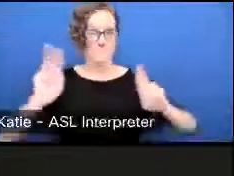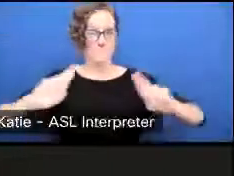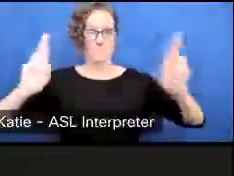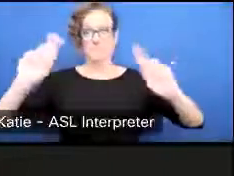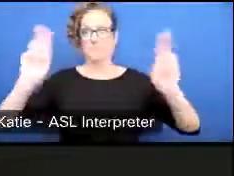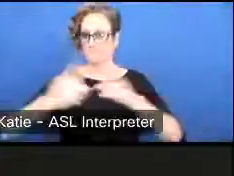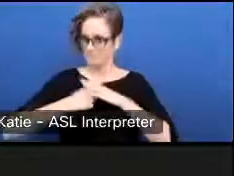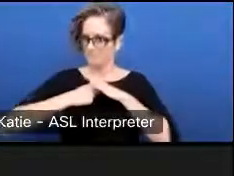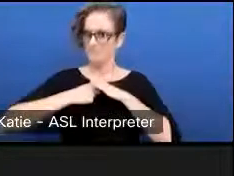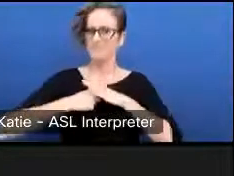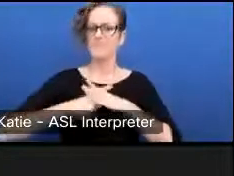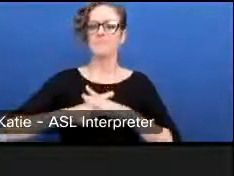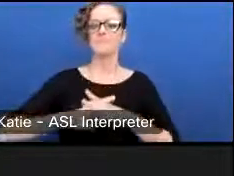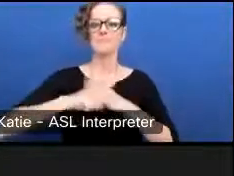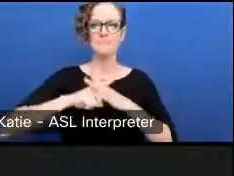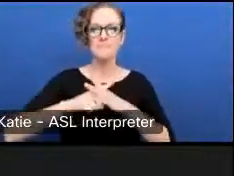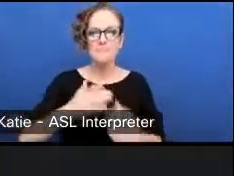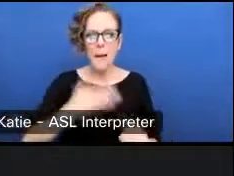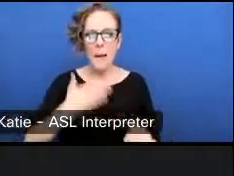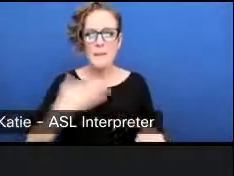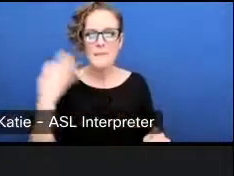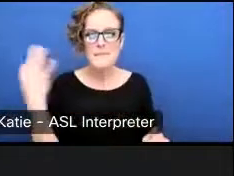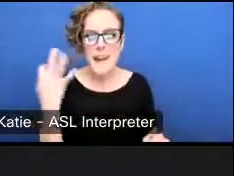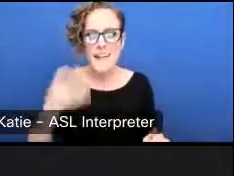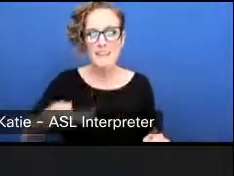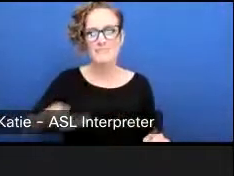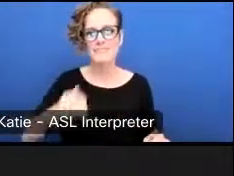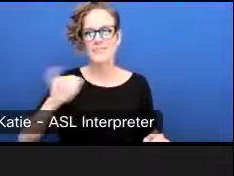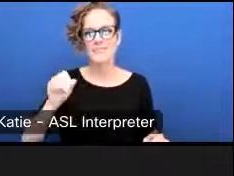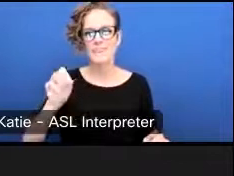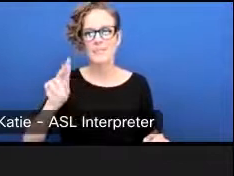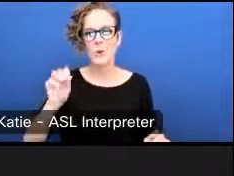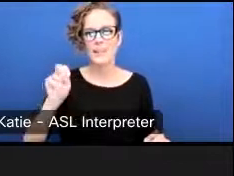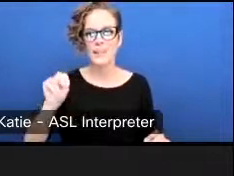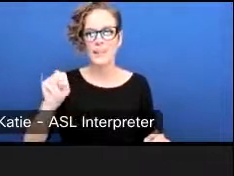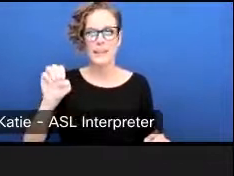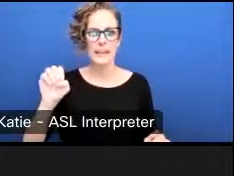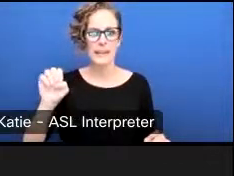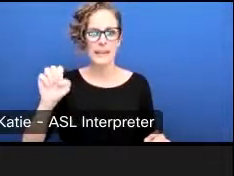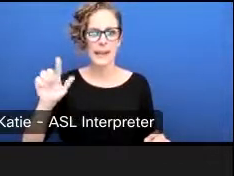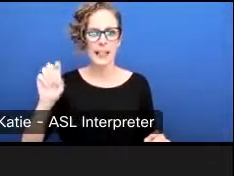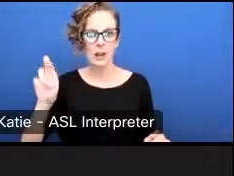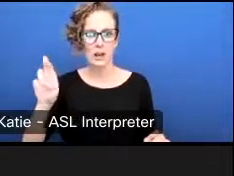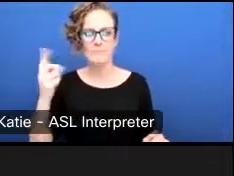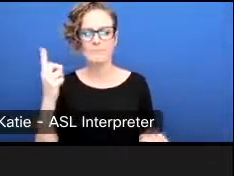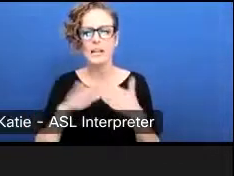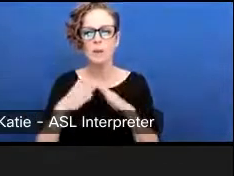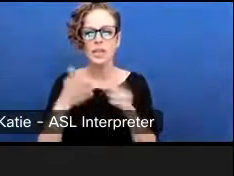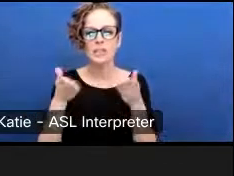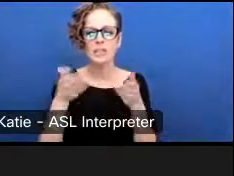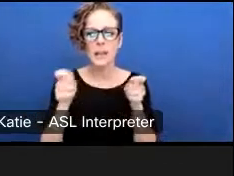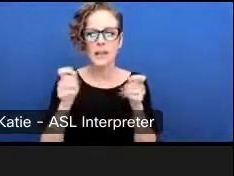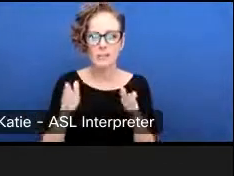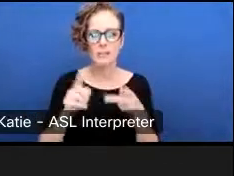We will go ahead and get started. Happy Friday. My name is Jordan Eller. I'm one of the community services managers here. We also have Miss